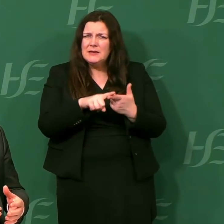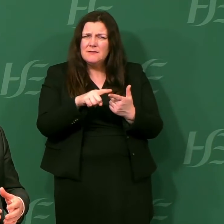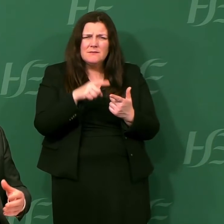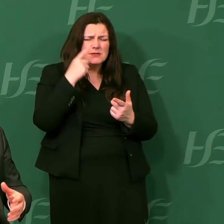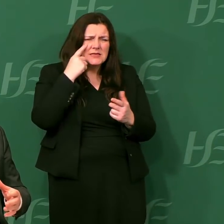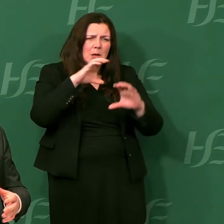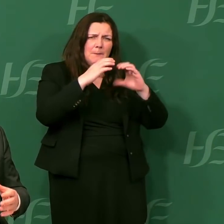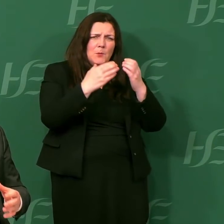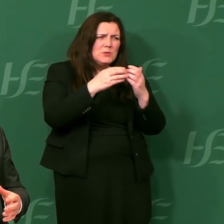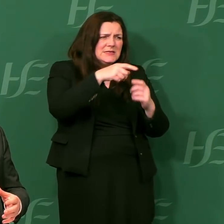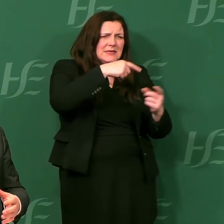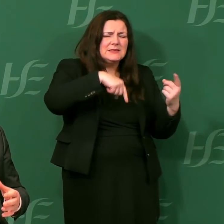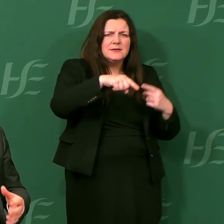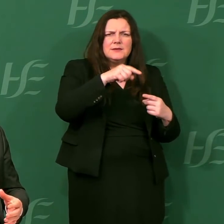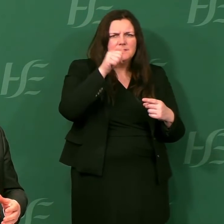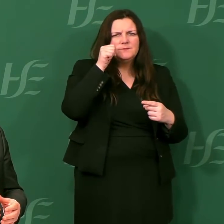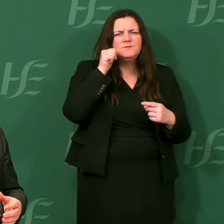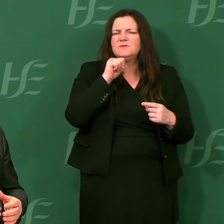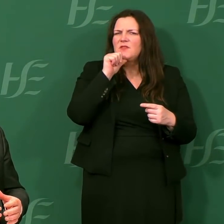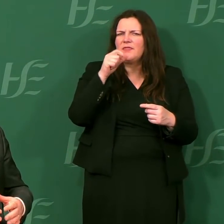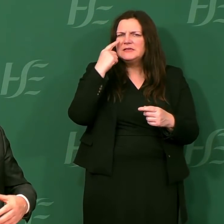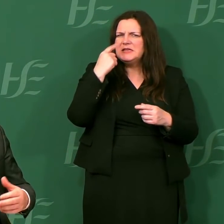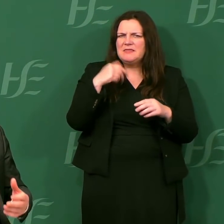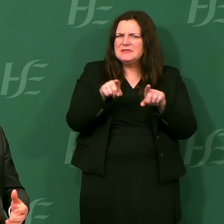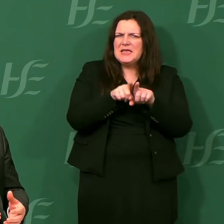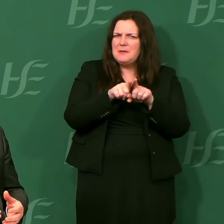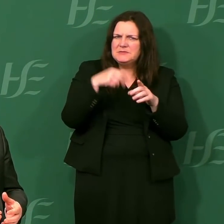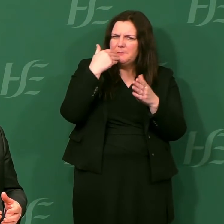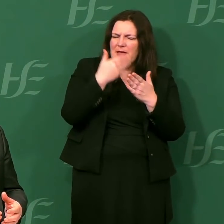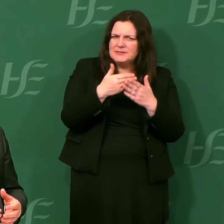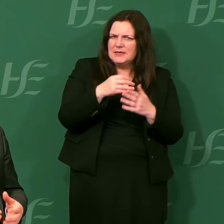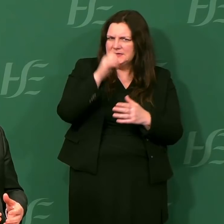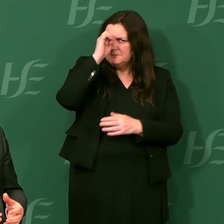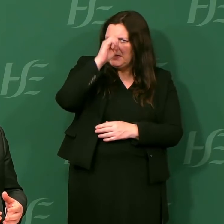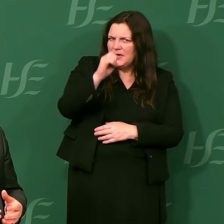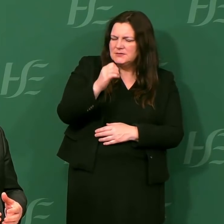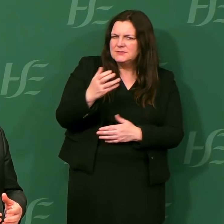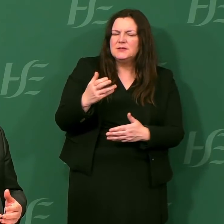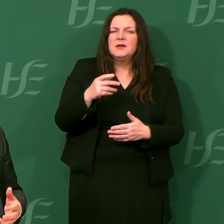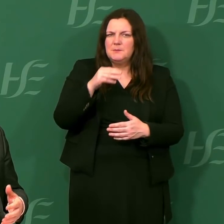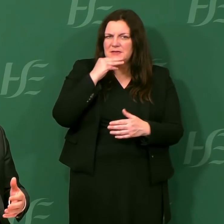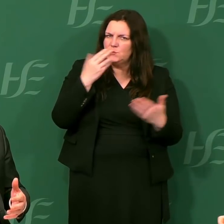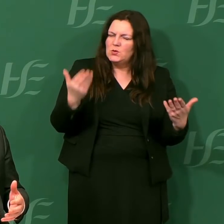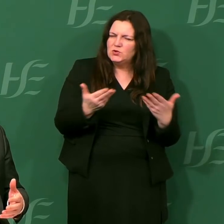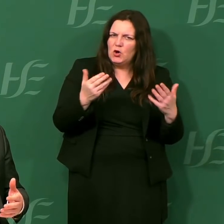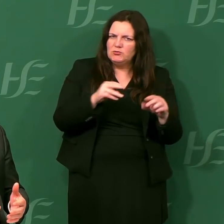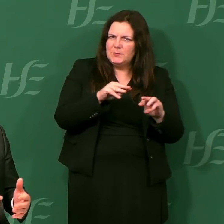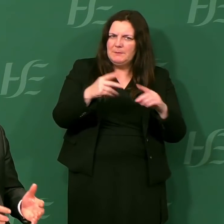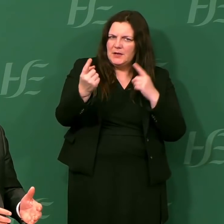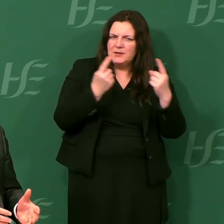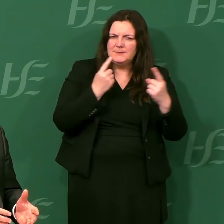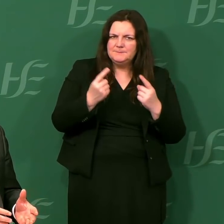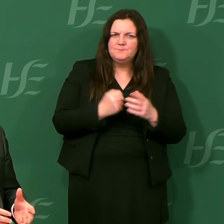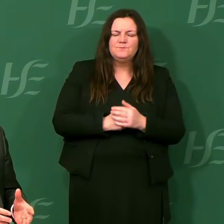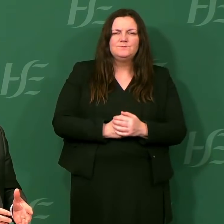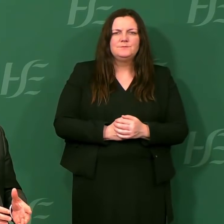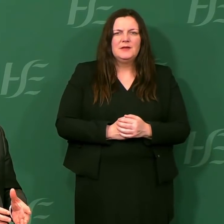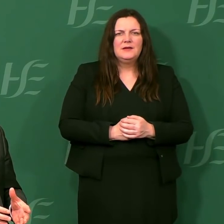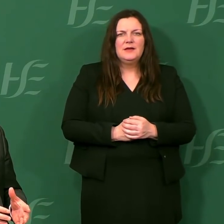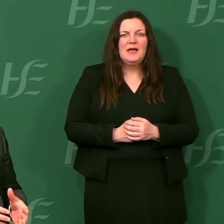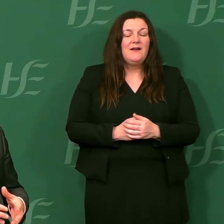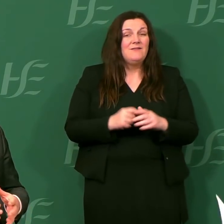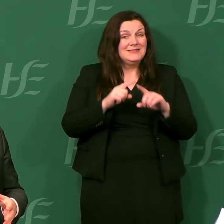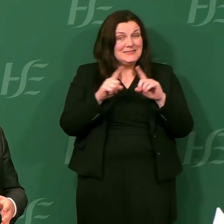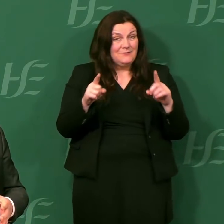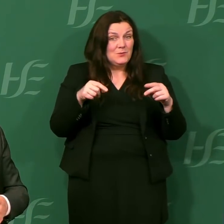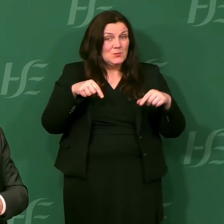not seen the same demand at some stages that they might have thought. So we do want to encourage people to come forward, that's for sure. There are a few differences between the way we're